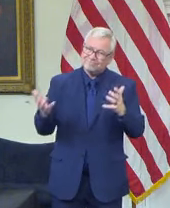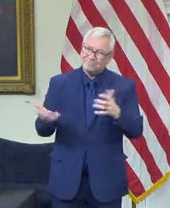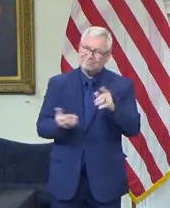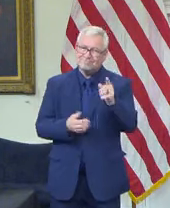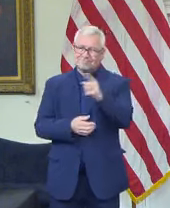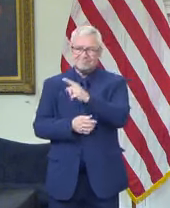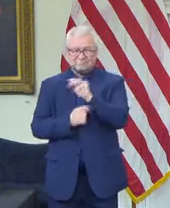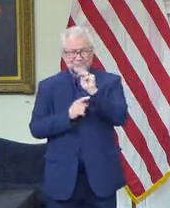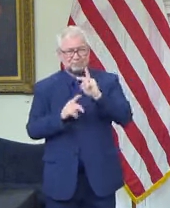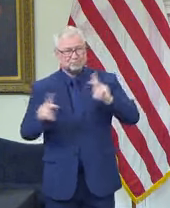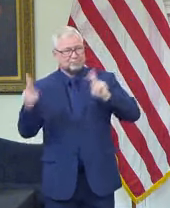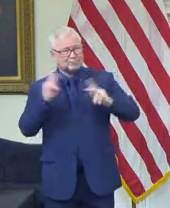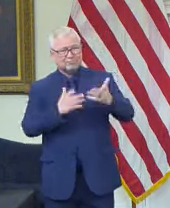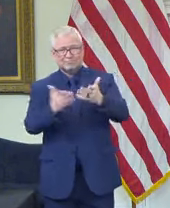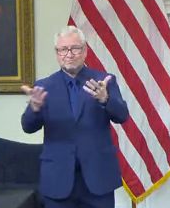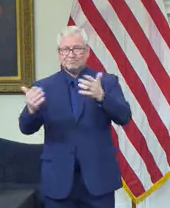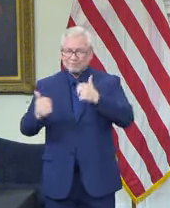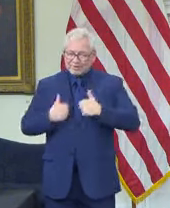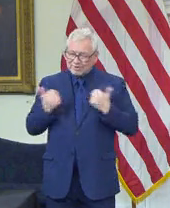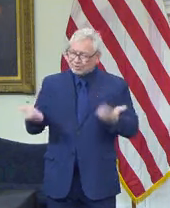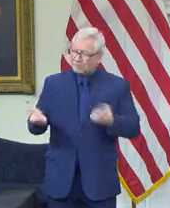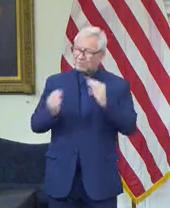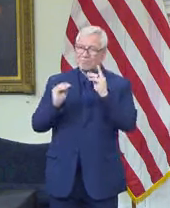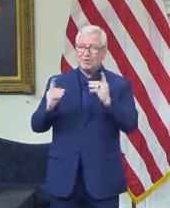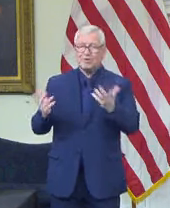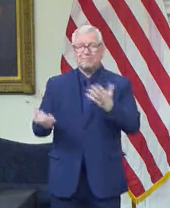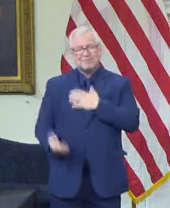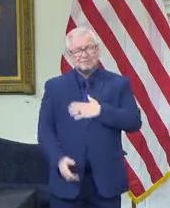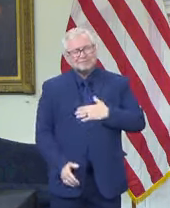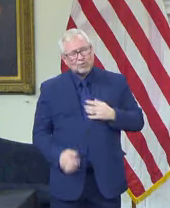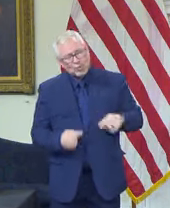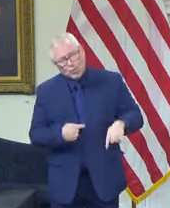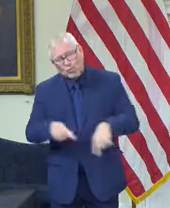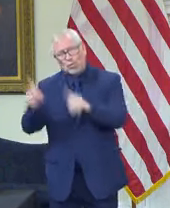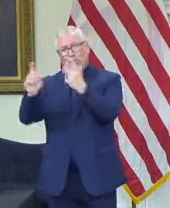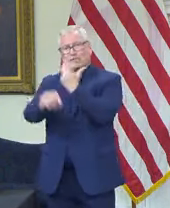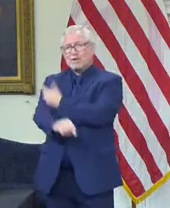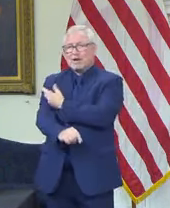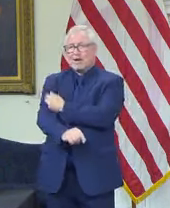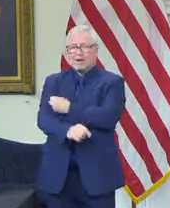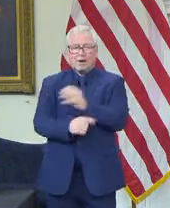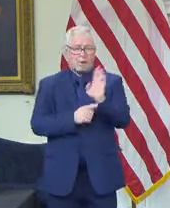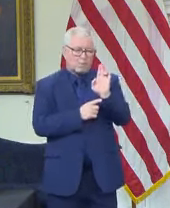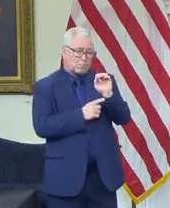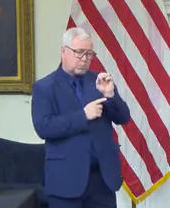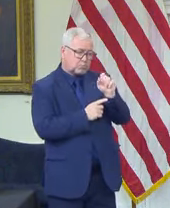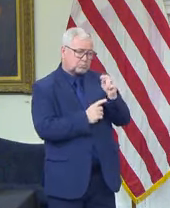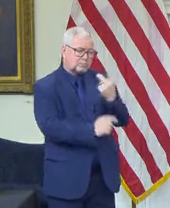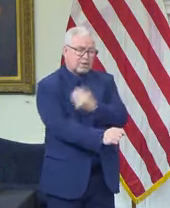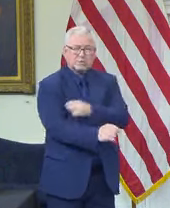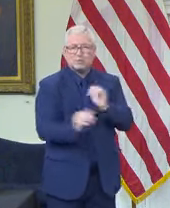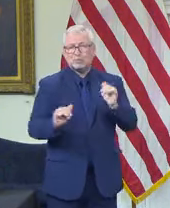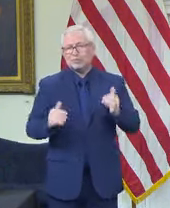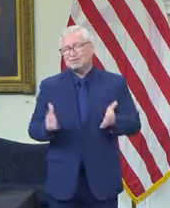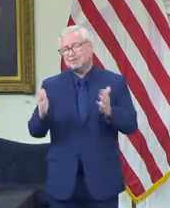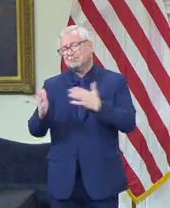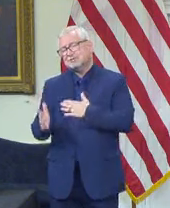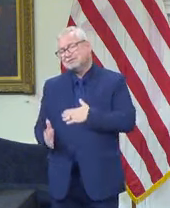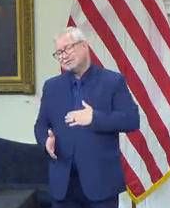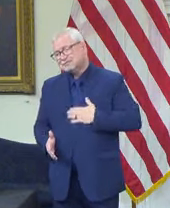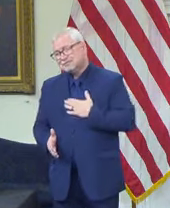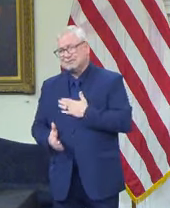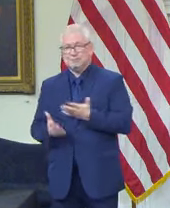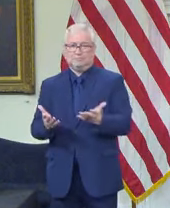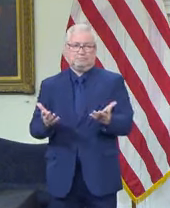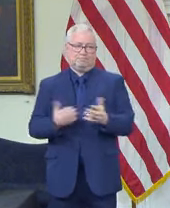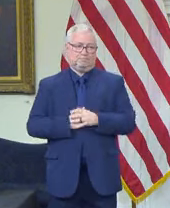boosted as soon as possible. Fortunately, Maryland remains one of the most vaccinated states